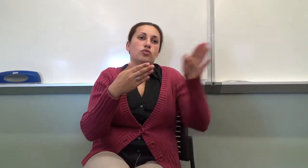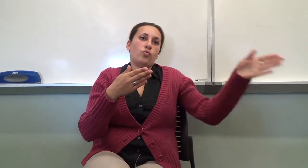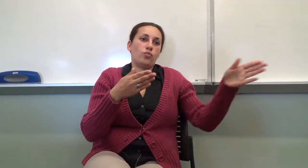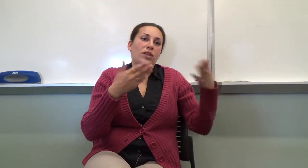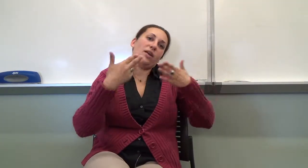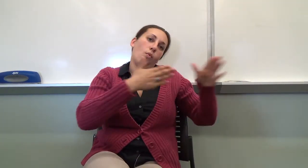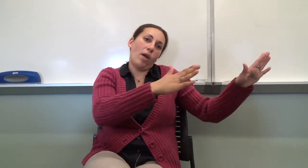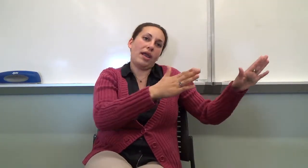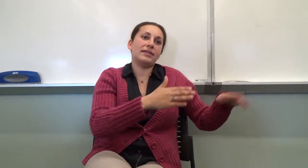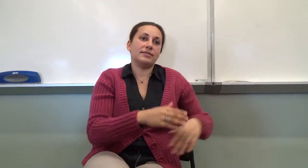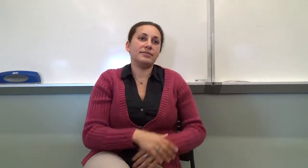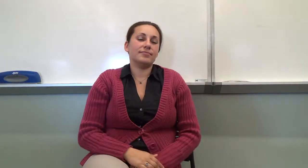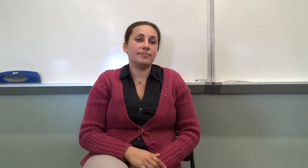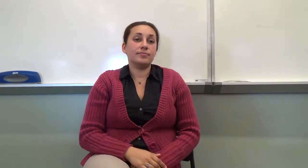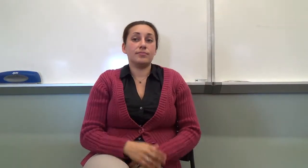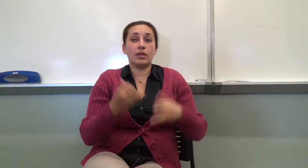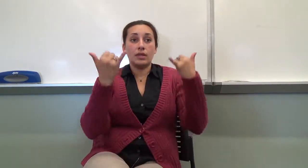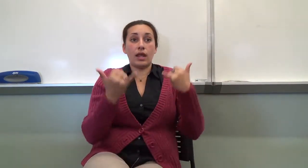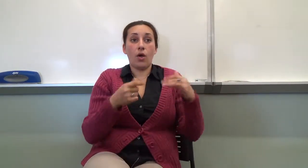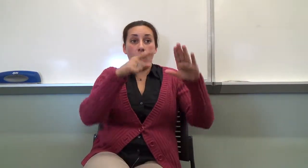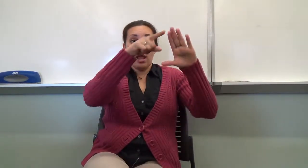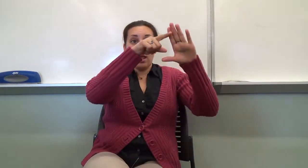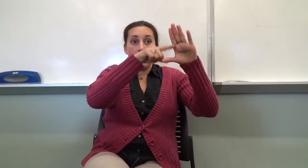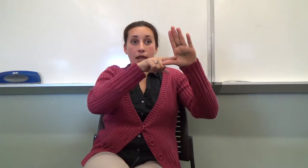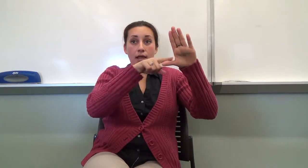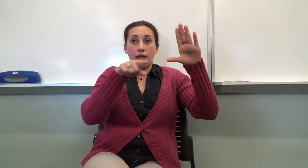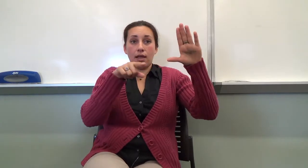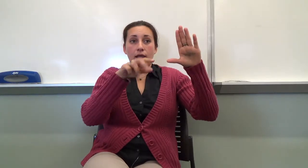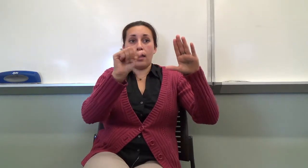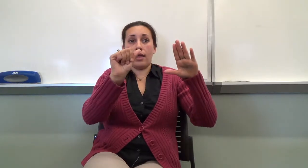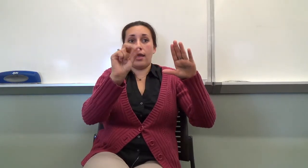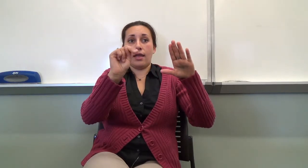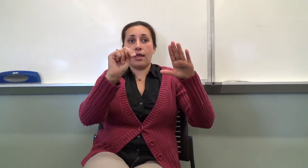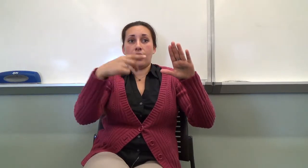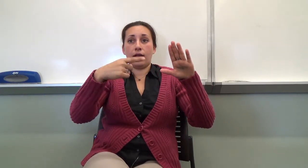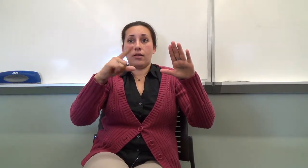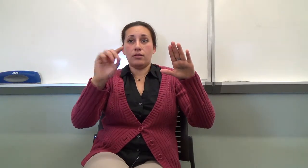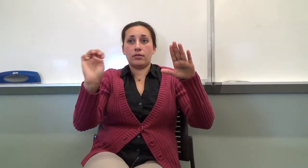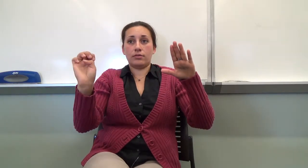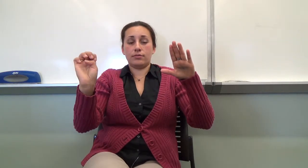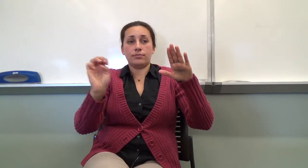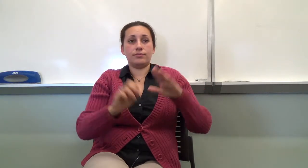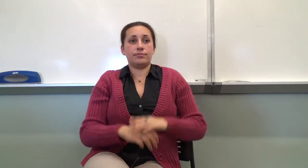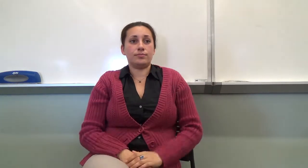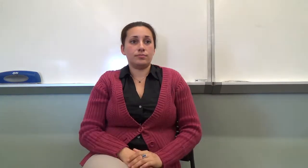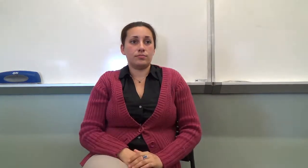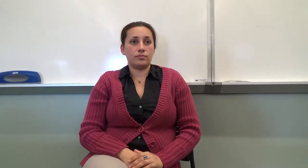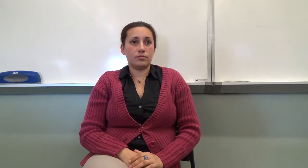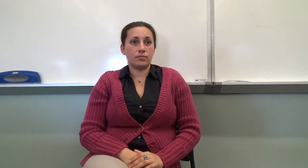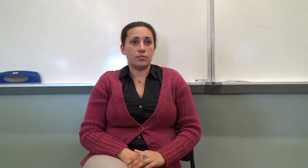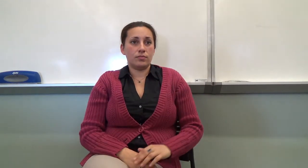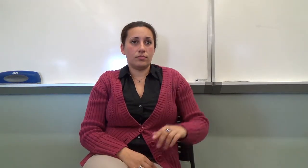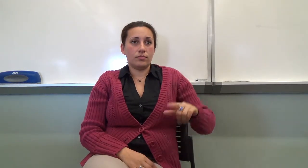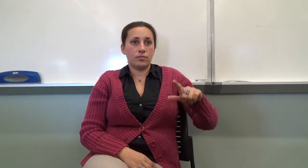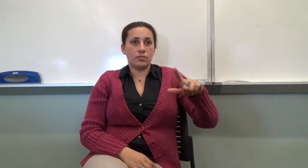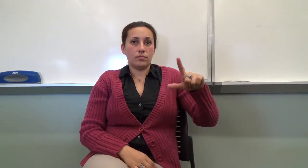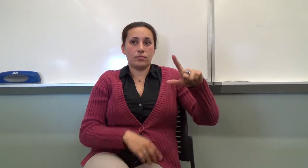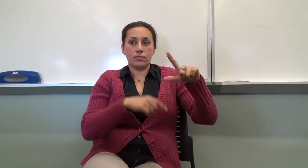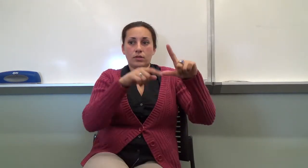Okay, now an angle. This is important. We're going to spend a lot of time with these. An angle is a figure formed by two rays,